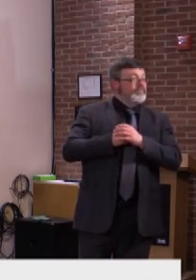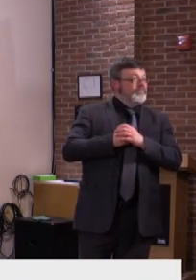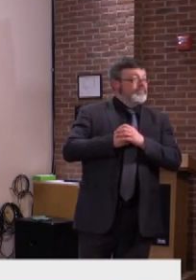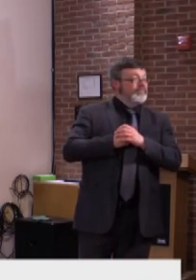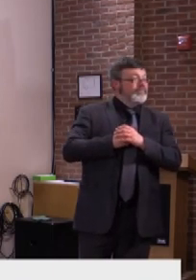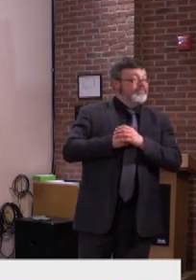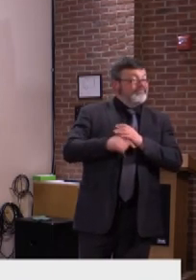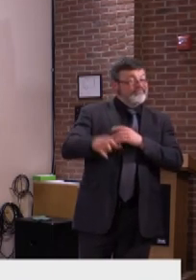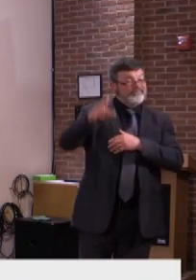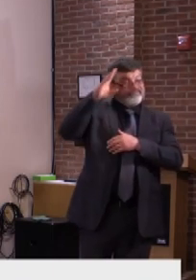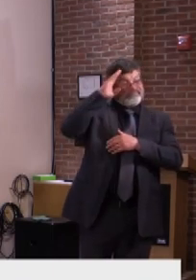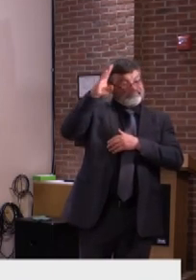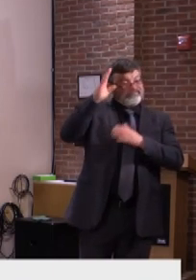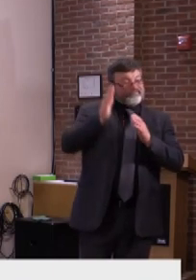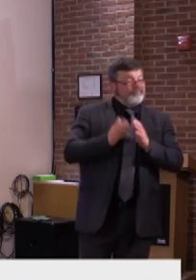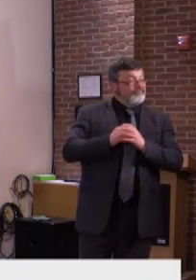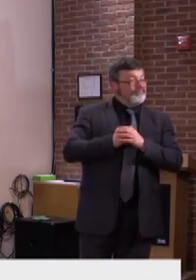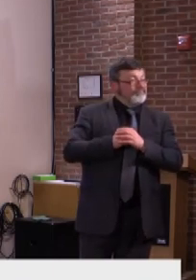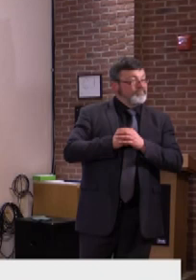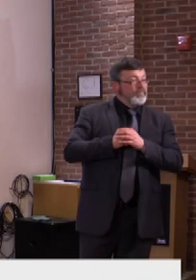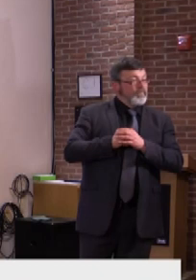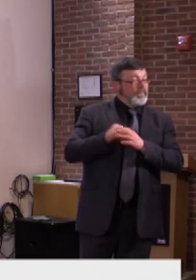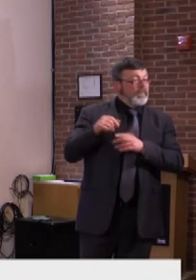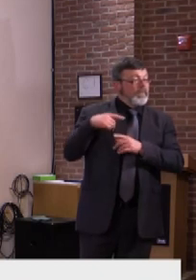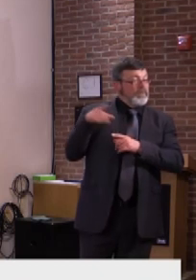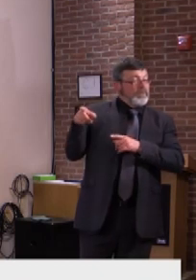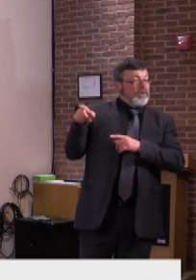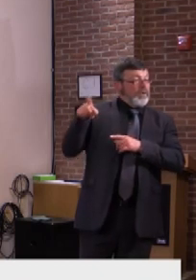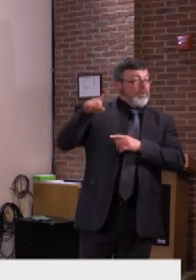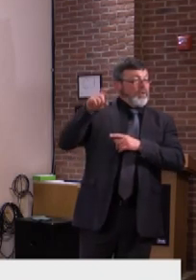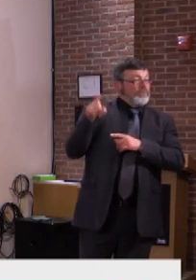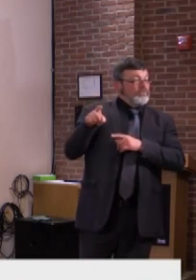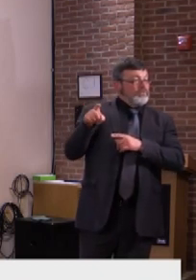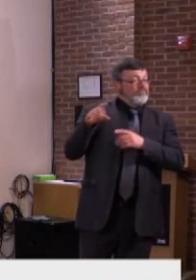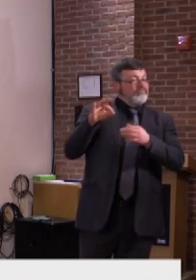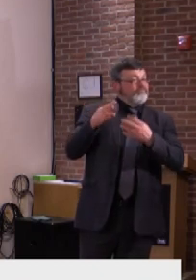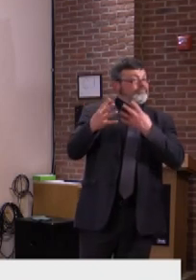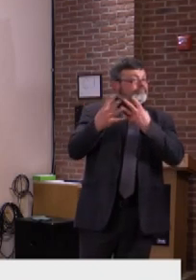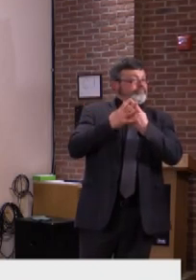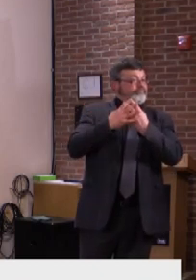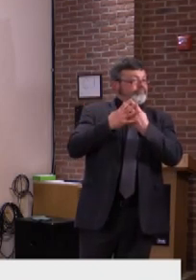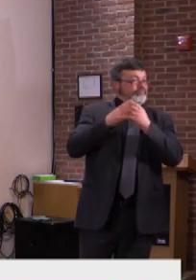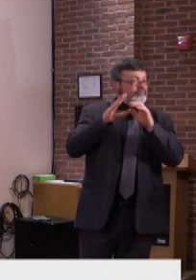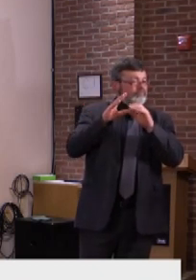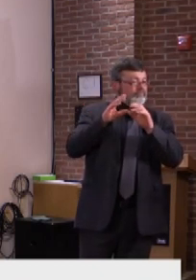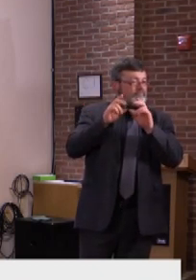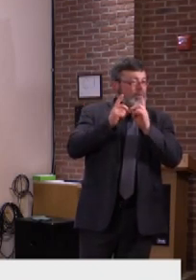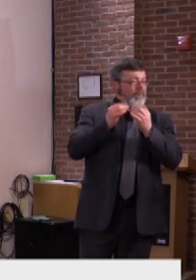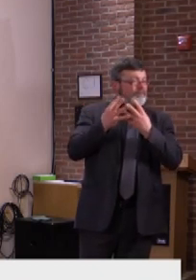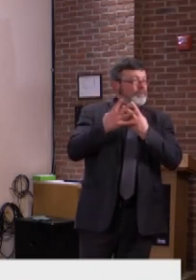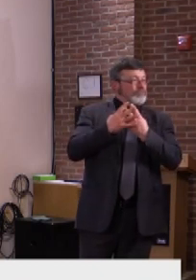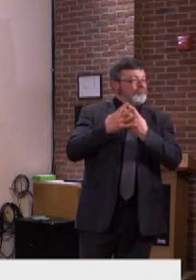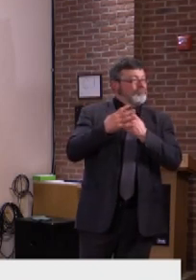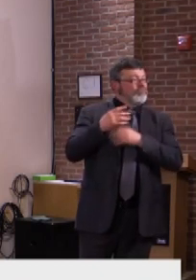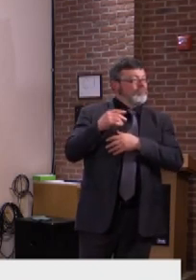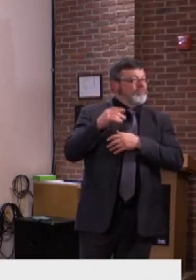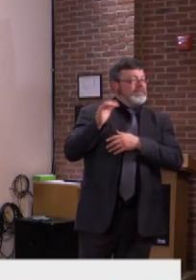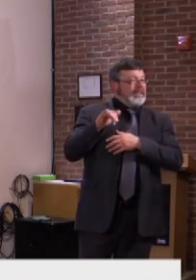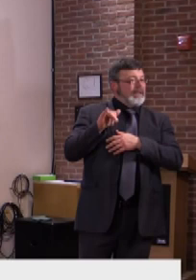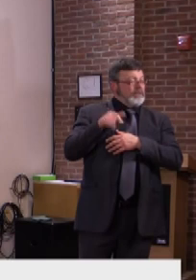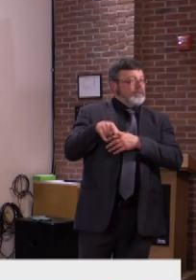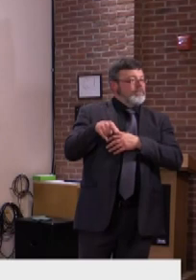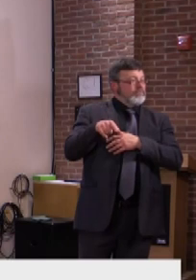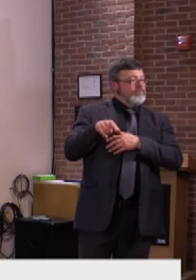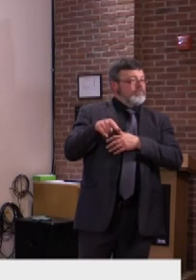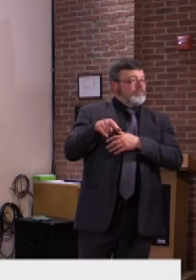hi i have a question about corrections and i understand that someone from the department of corrections isn't in the